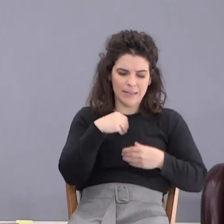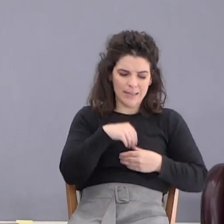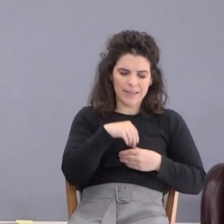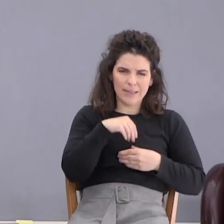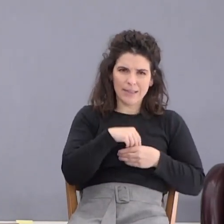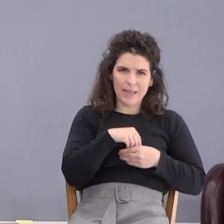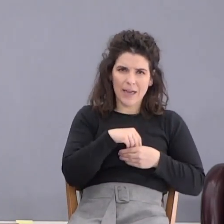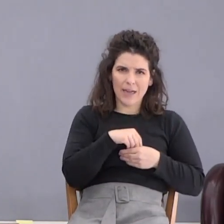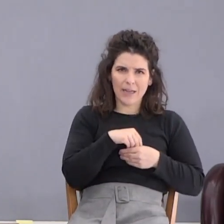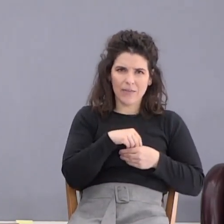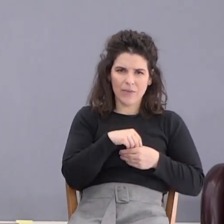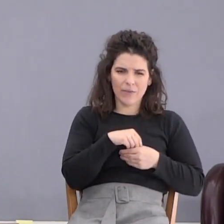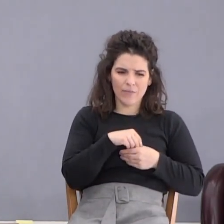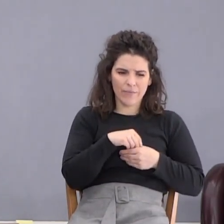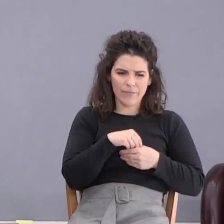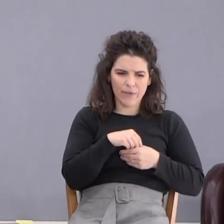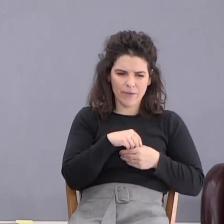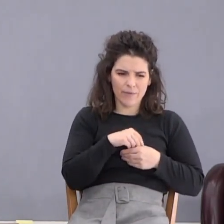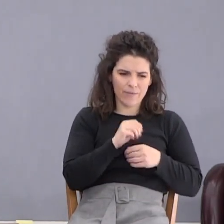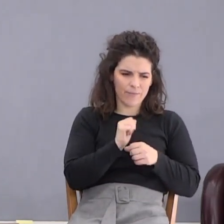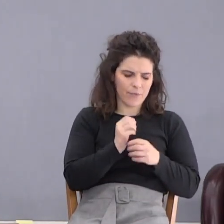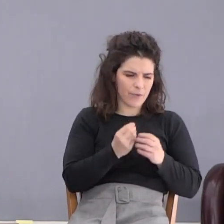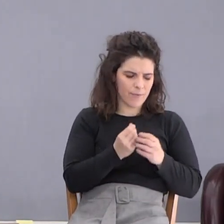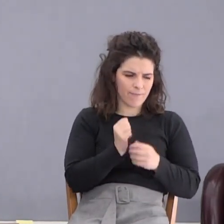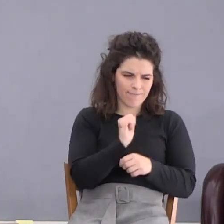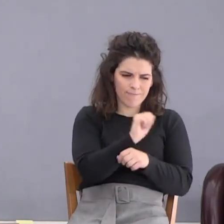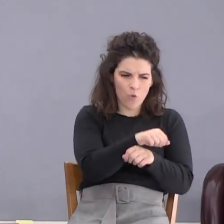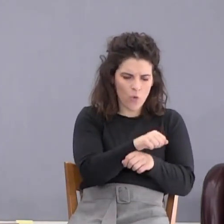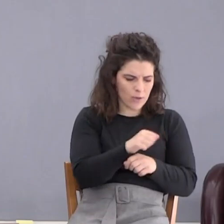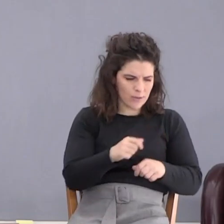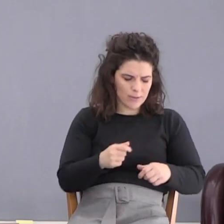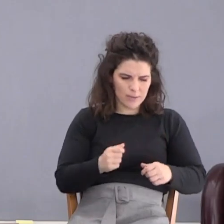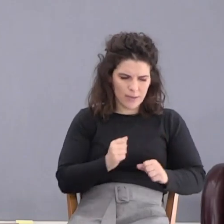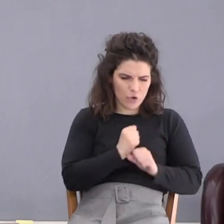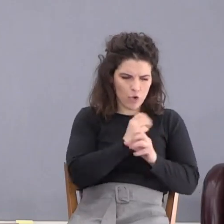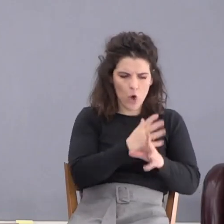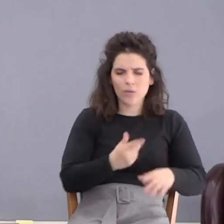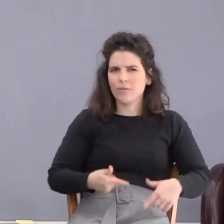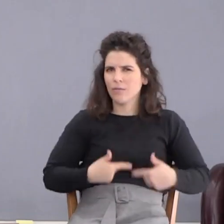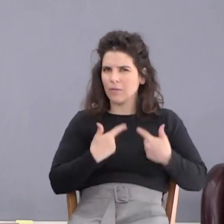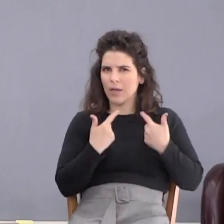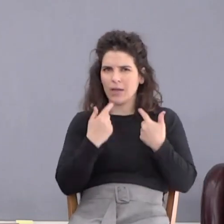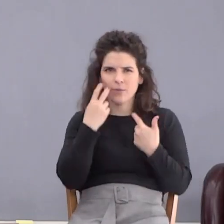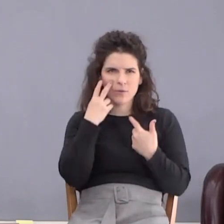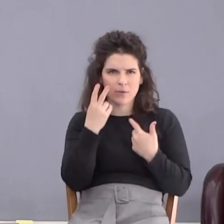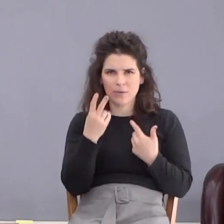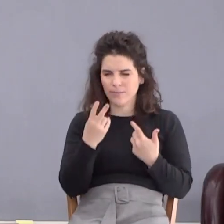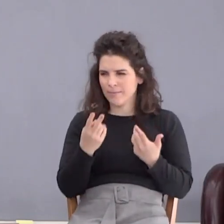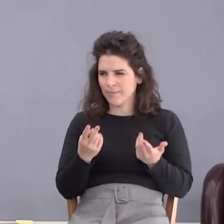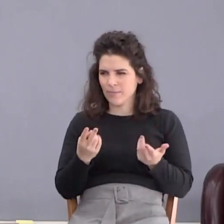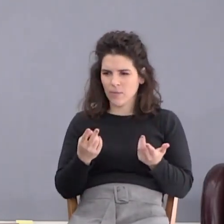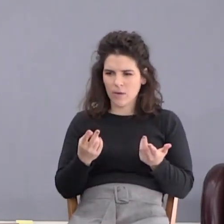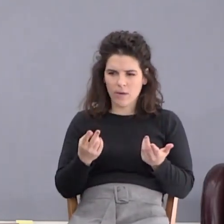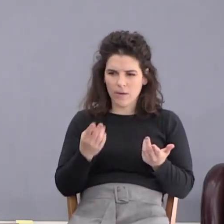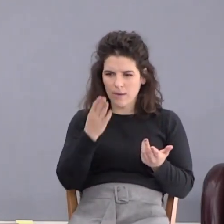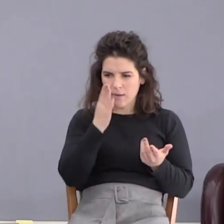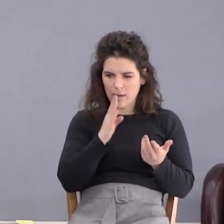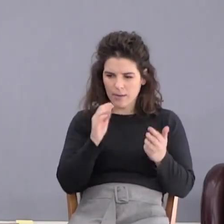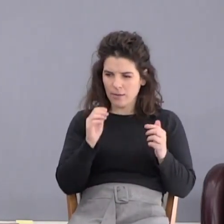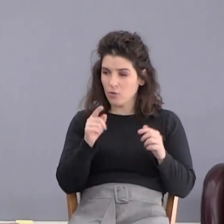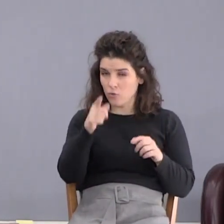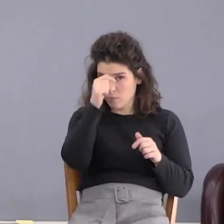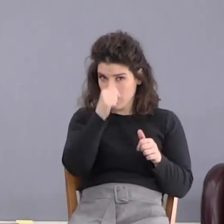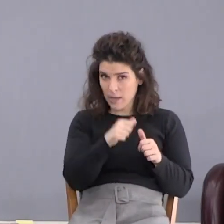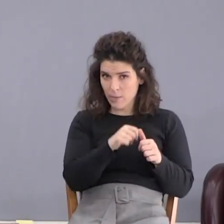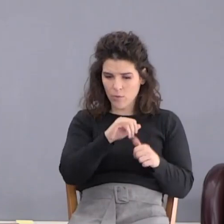inherently the force and the vitality of life. You see the difference? You know, God can remember